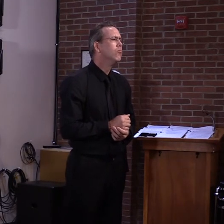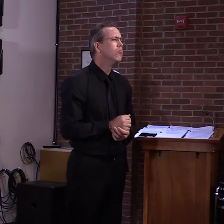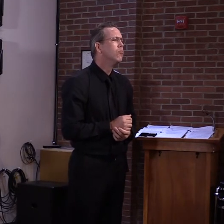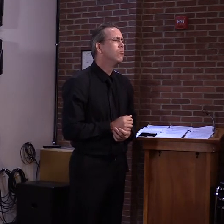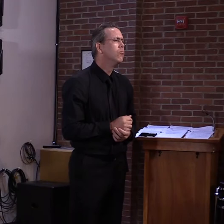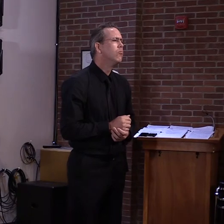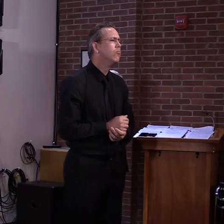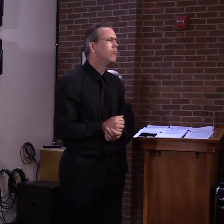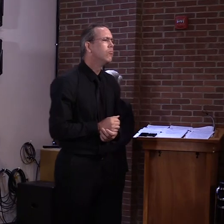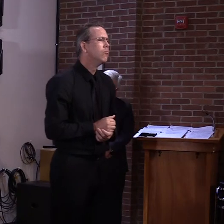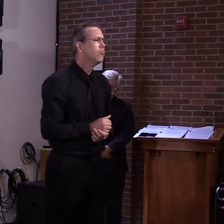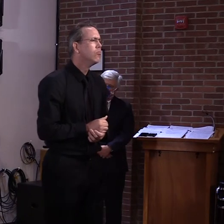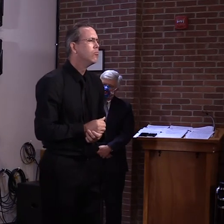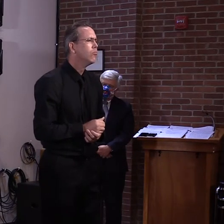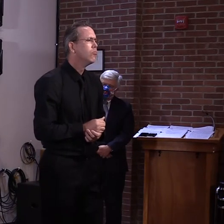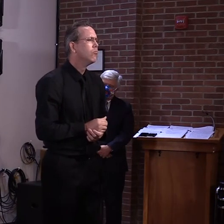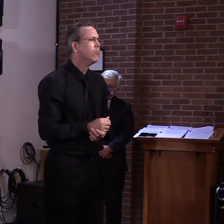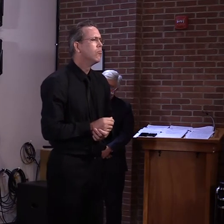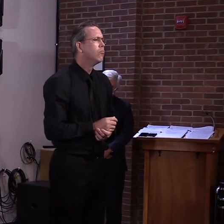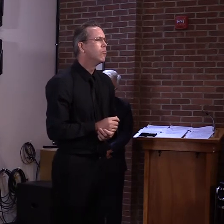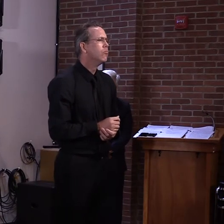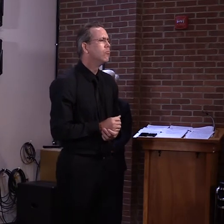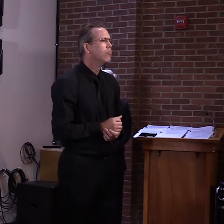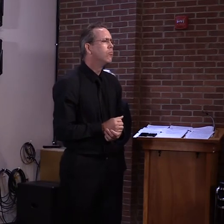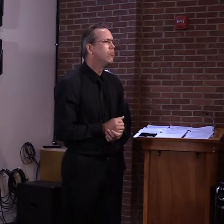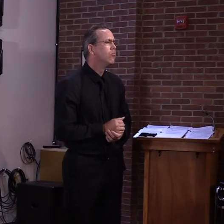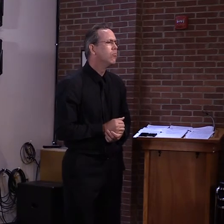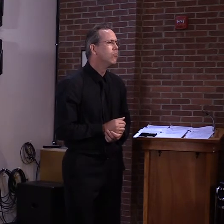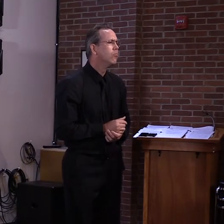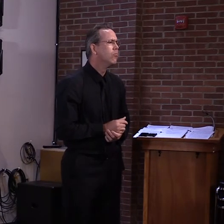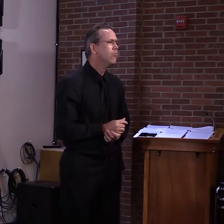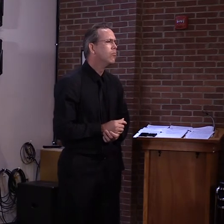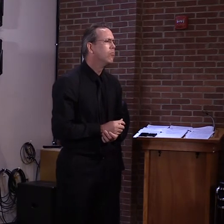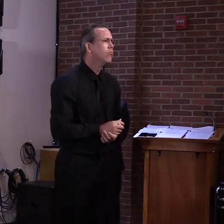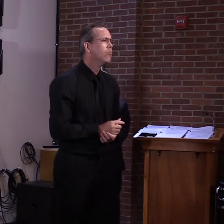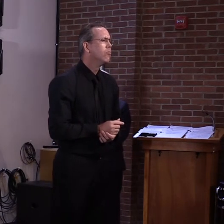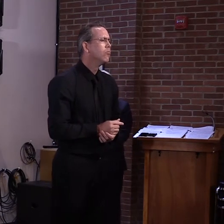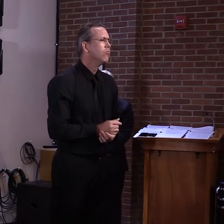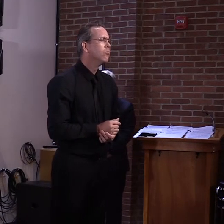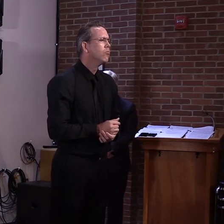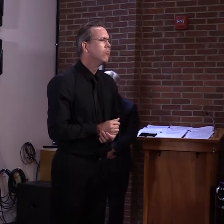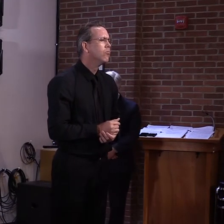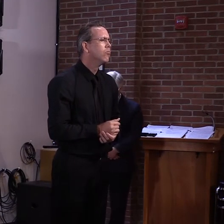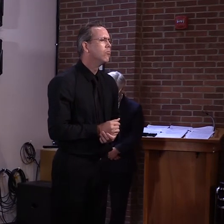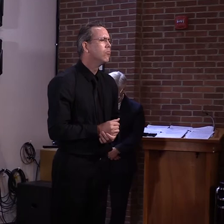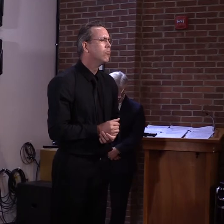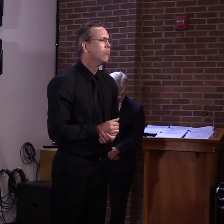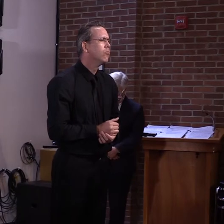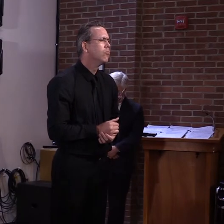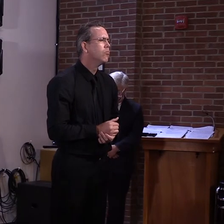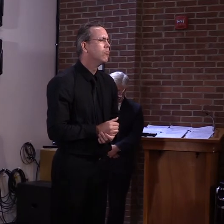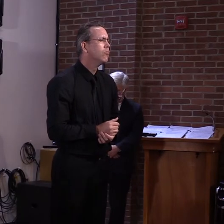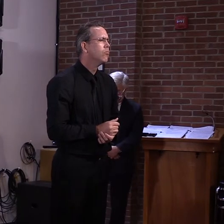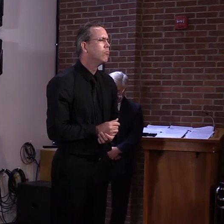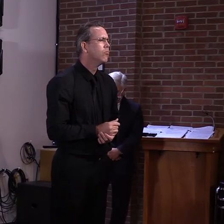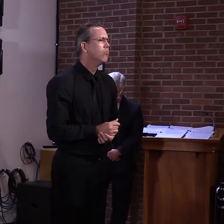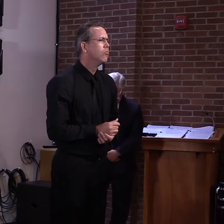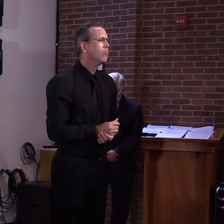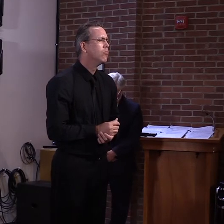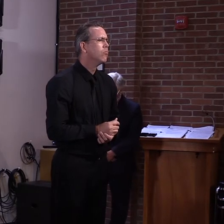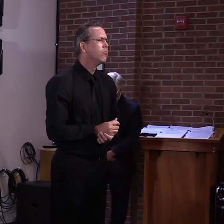areas, don't the leaves also have a saturation with PAHs,